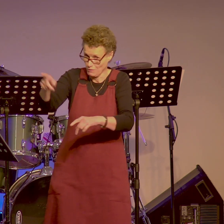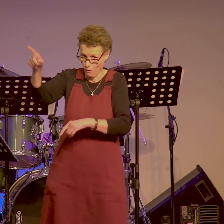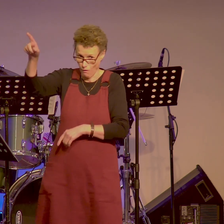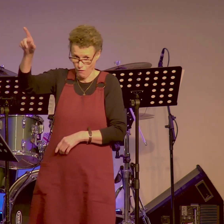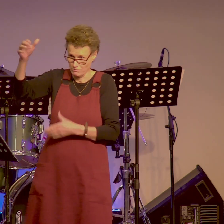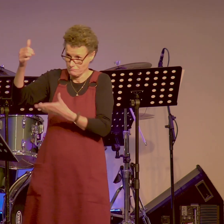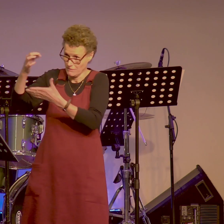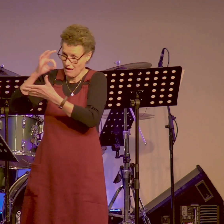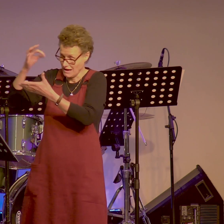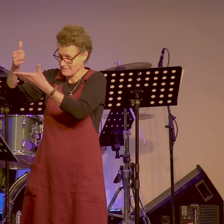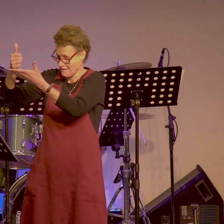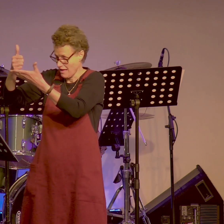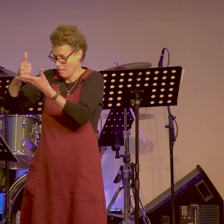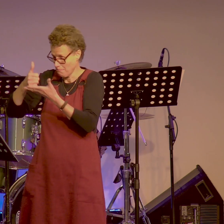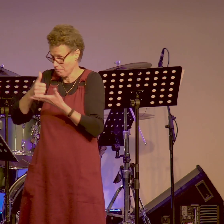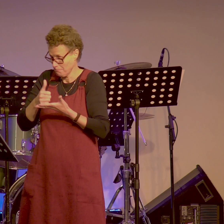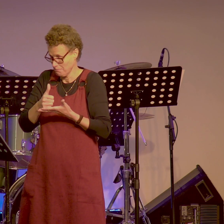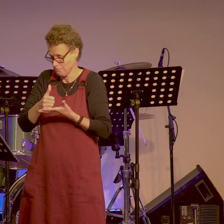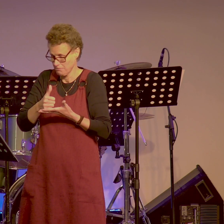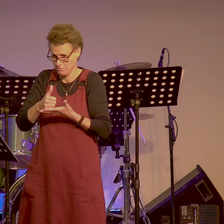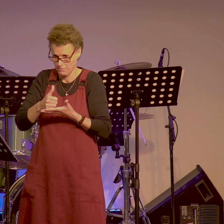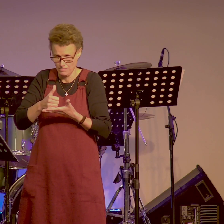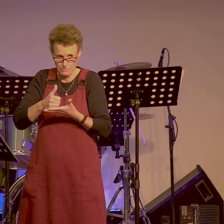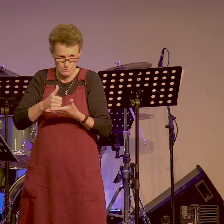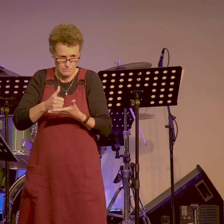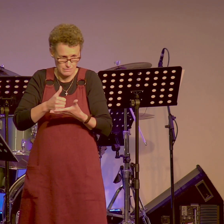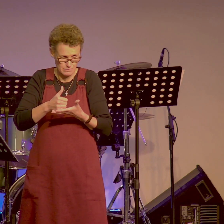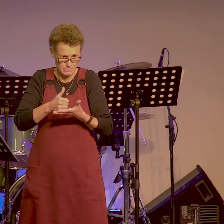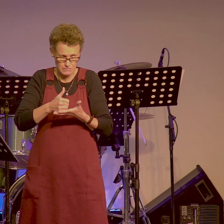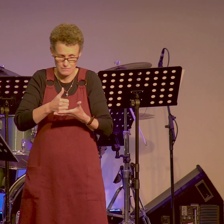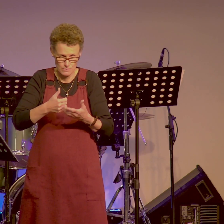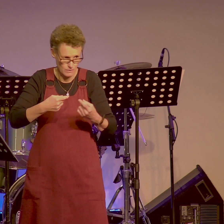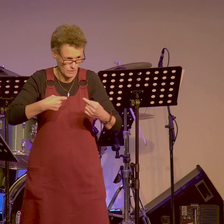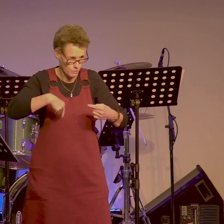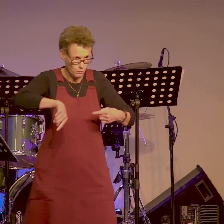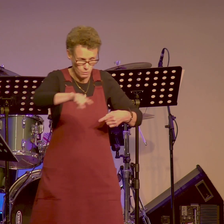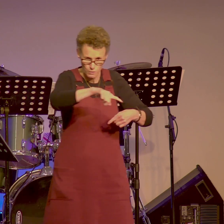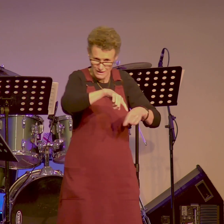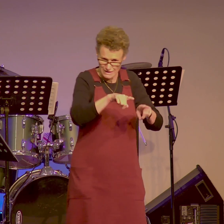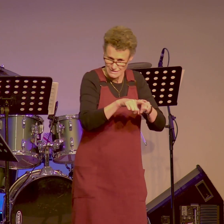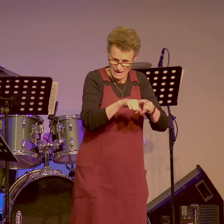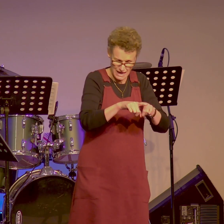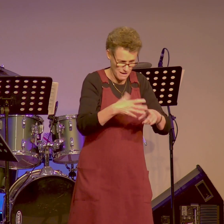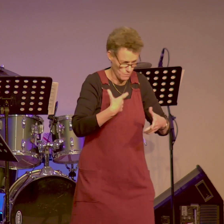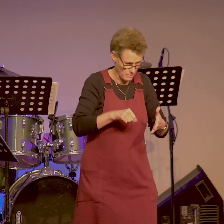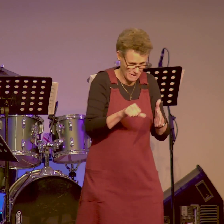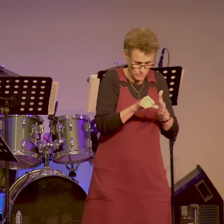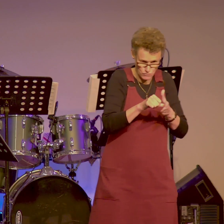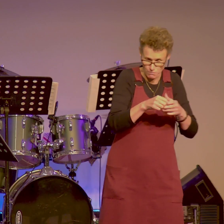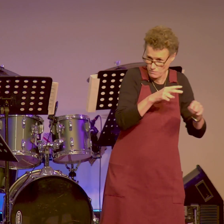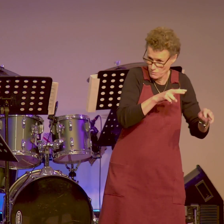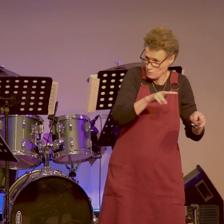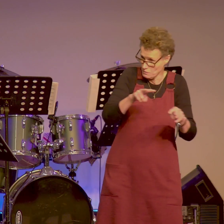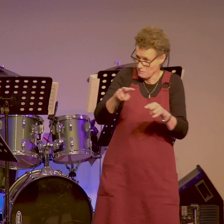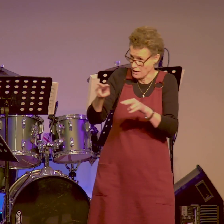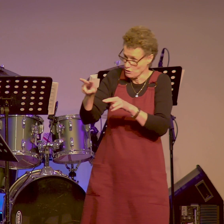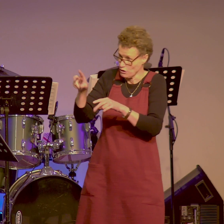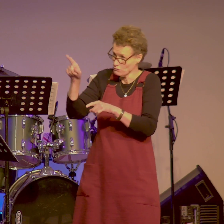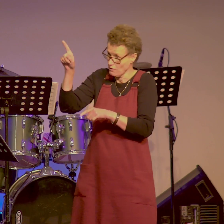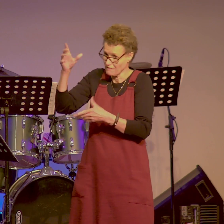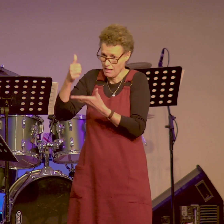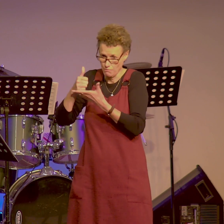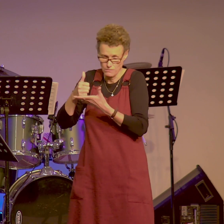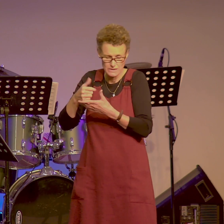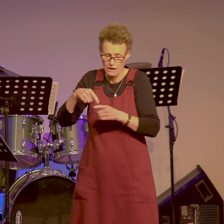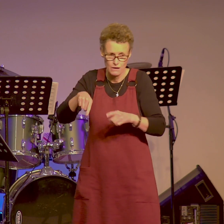Now, Moses kept his eyes on the Lord, and he asked the Lord for help. We need to be the same.